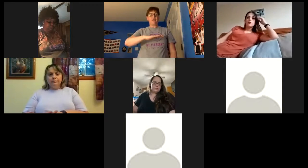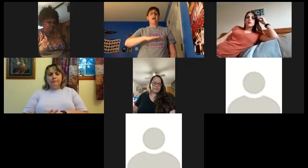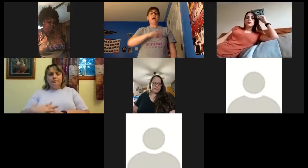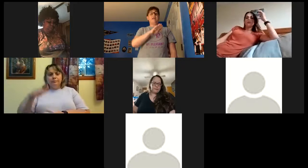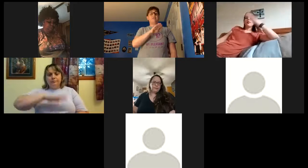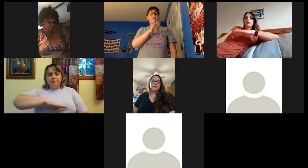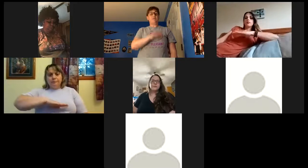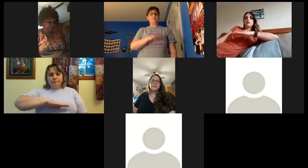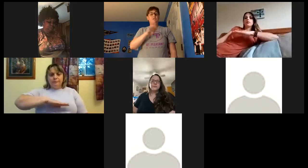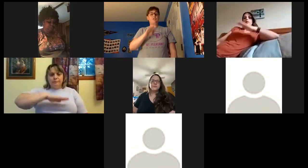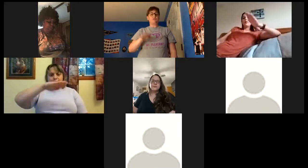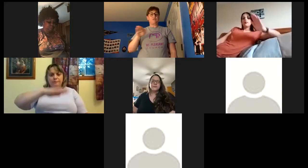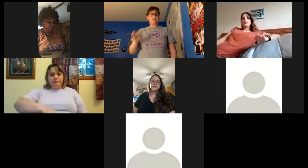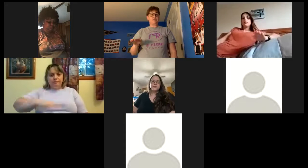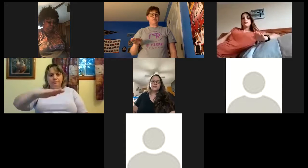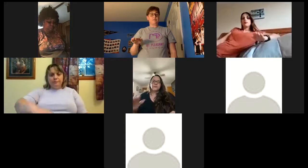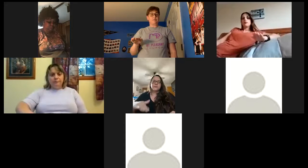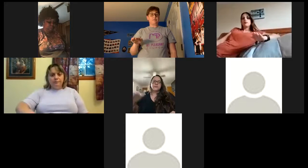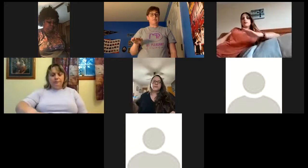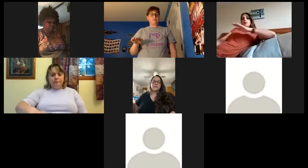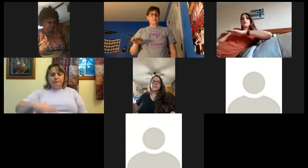here, and so then it would be children.